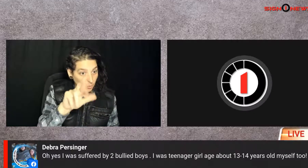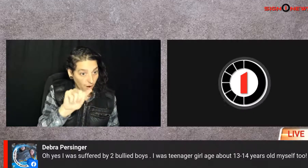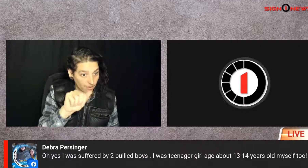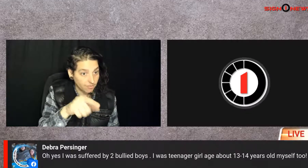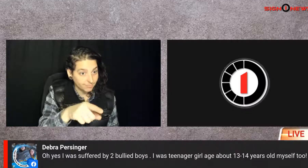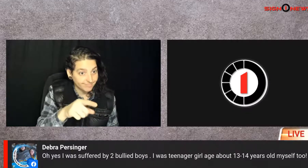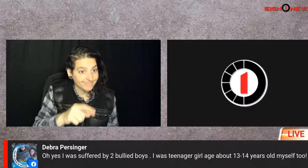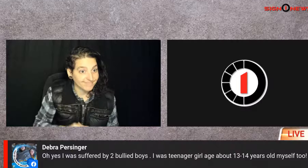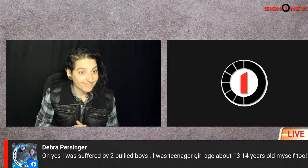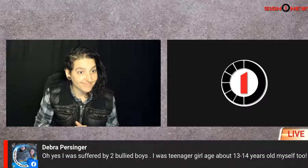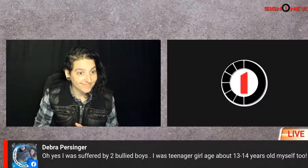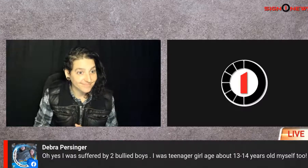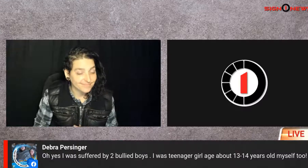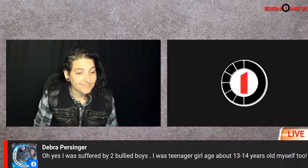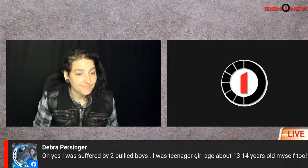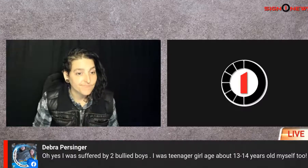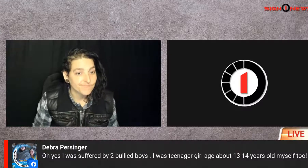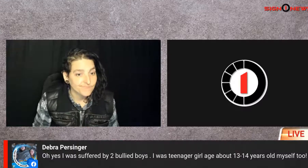Myself as well.